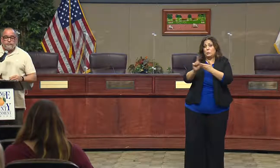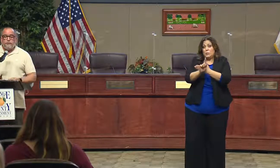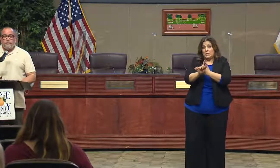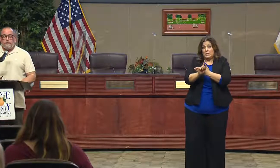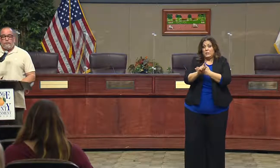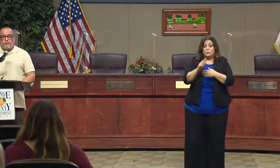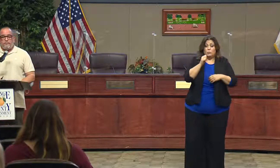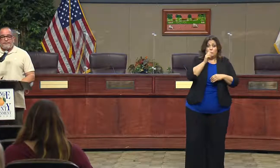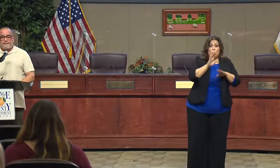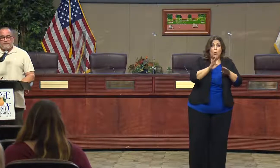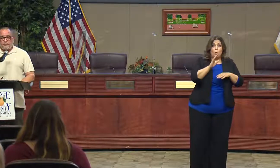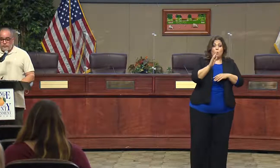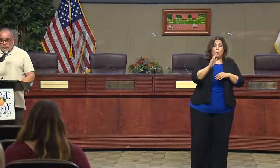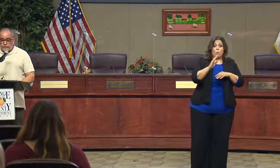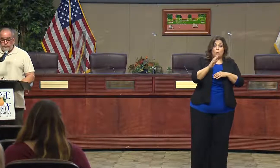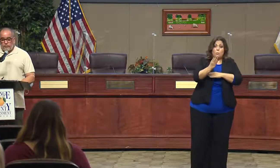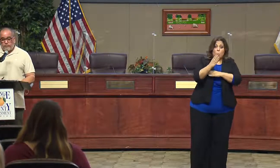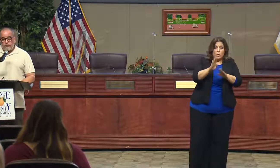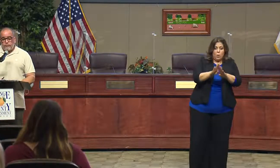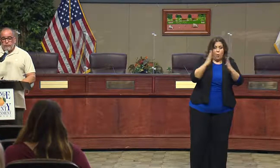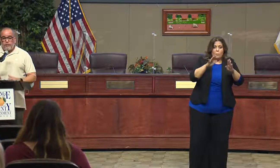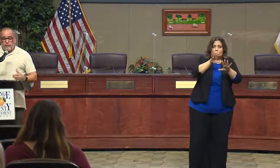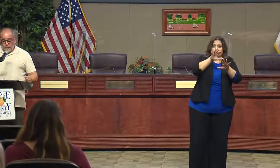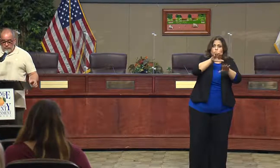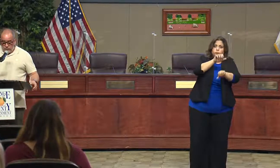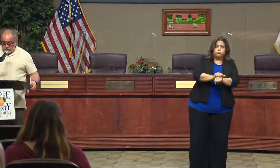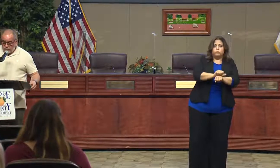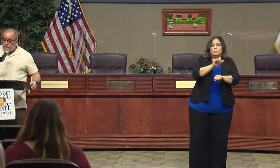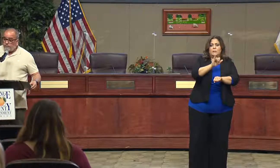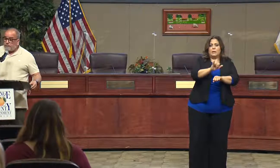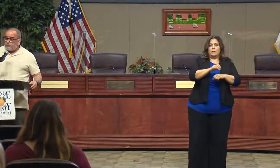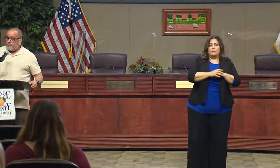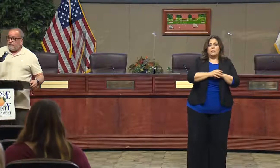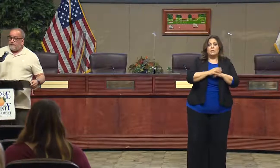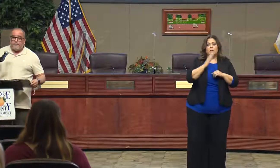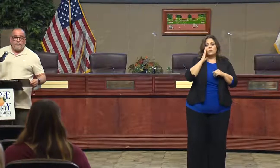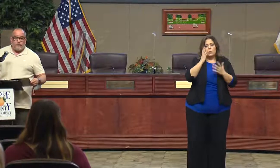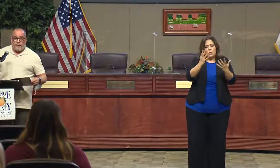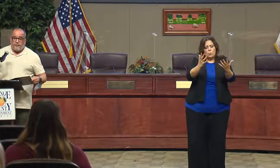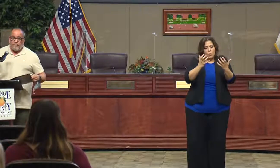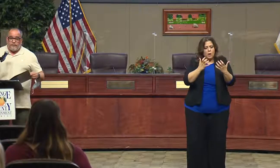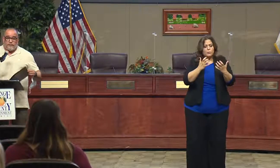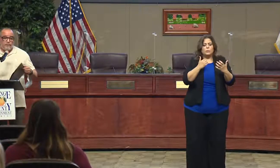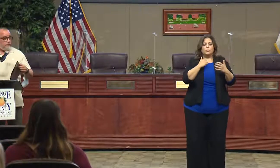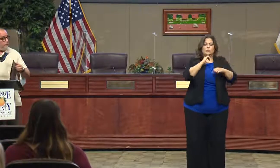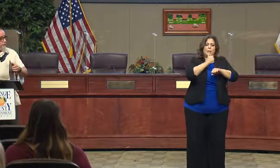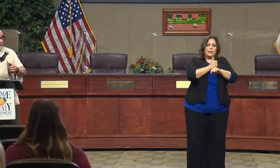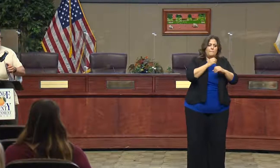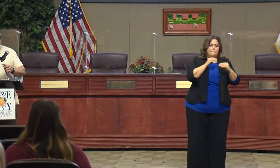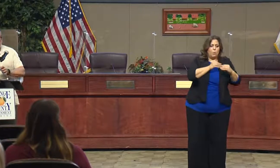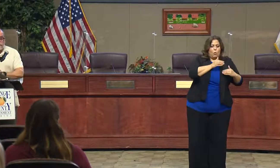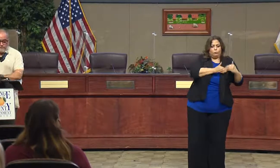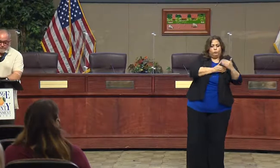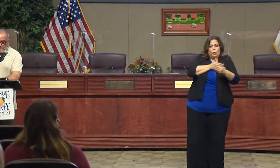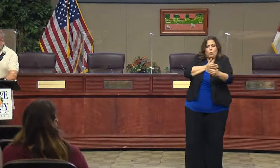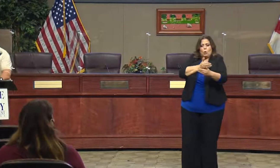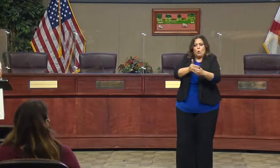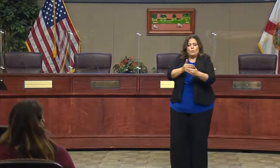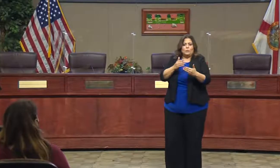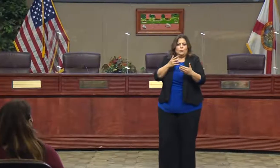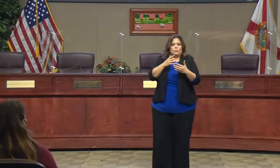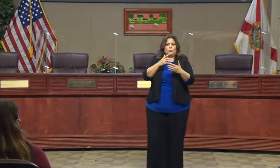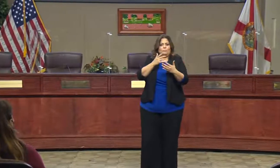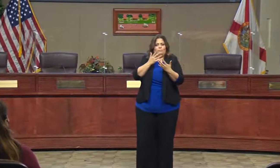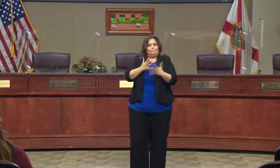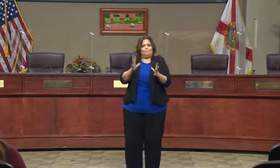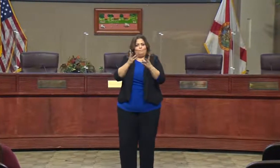efforts to bring vaccines closer to our community and closer to the people that need it. With that, thank you, Mayor. Any questions?